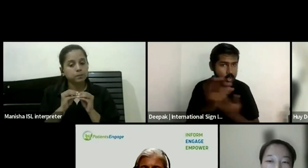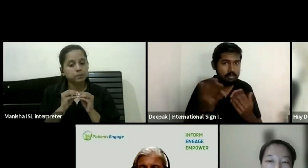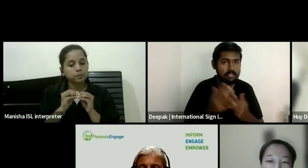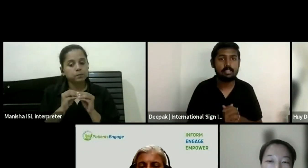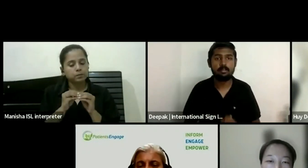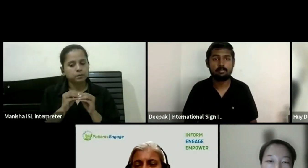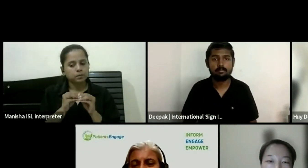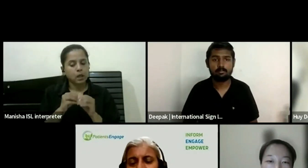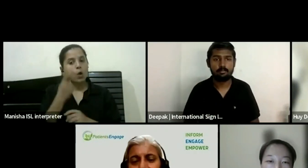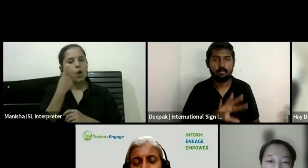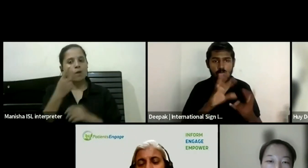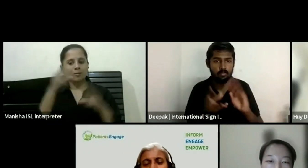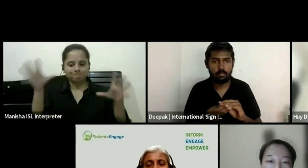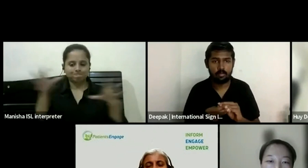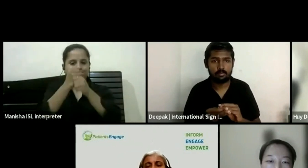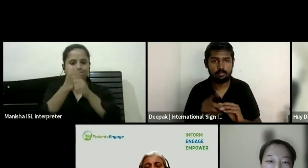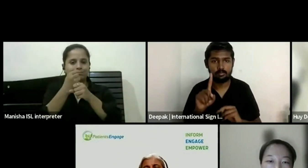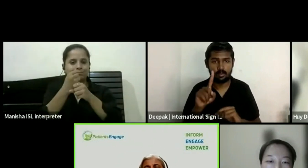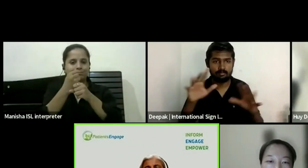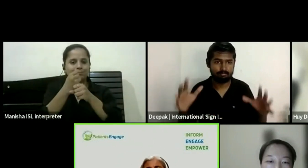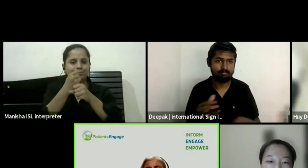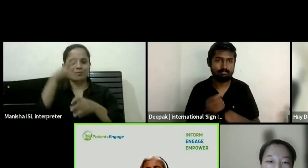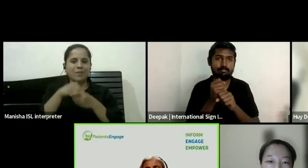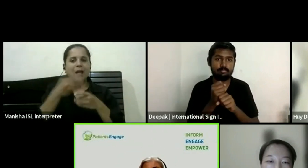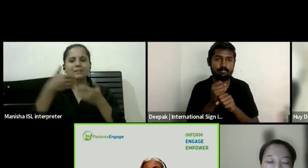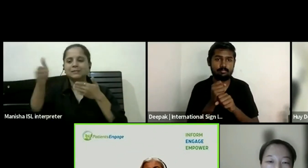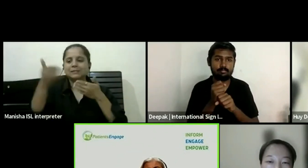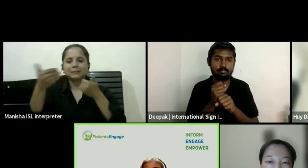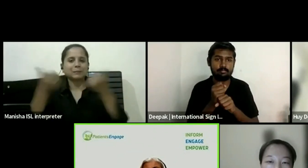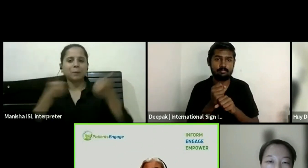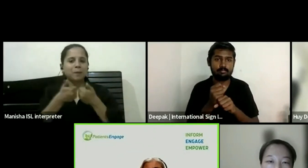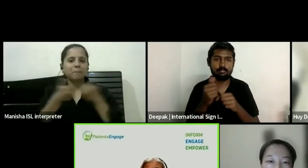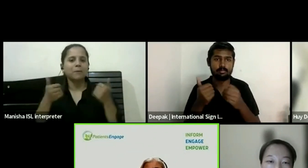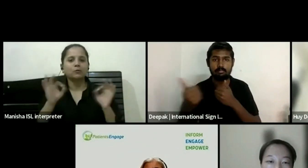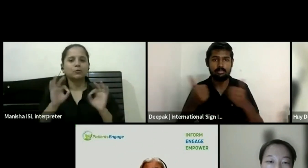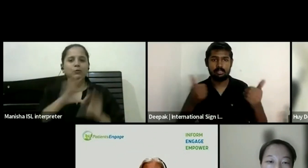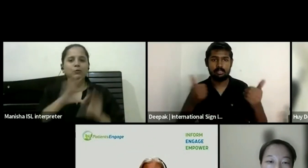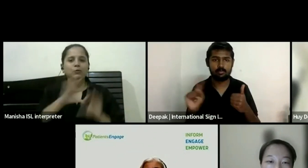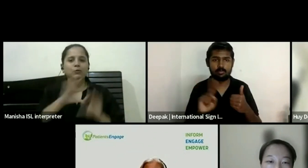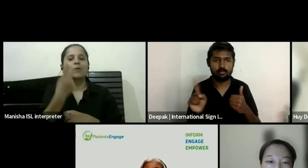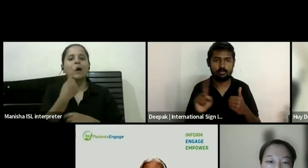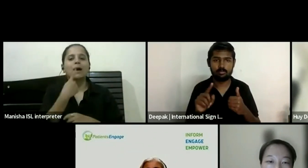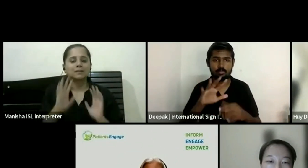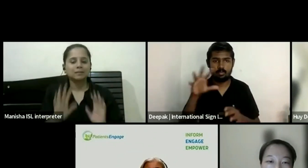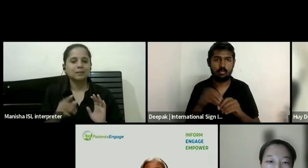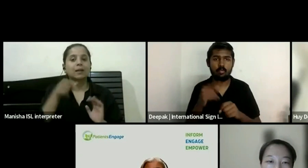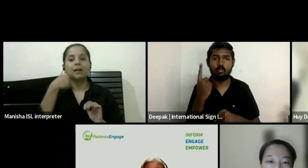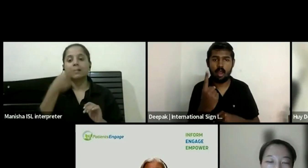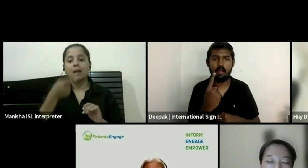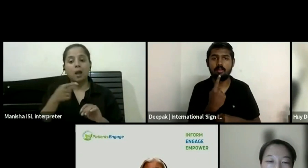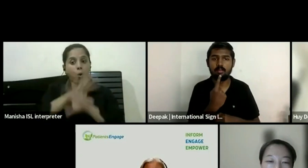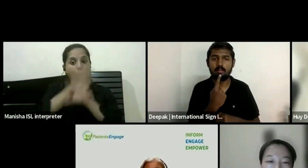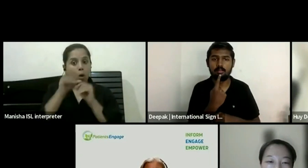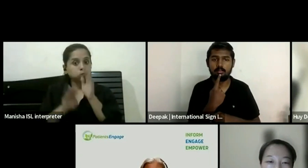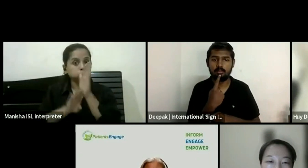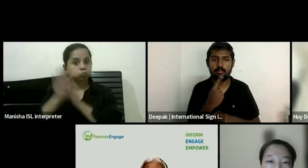package, no? It's not one or the other. Correct. So in so long as we see it as a holistic system, then